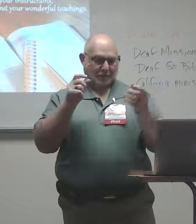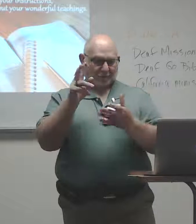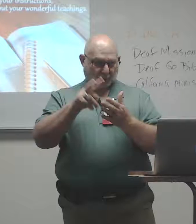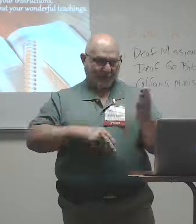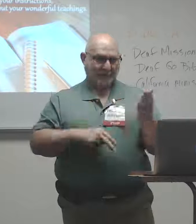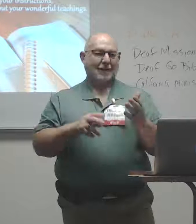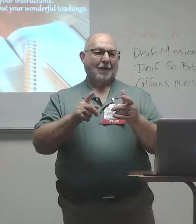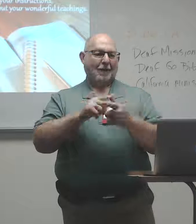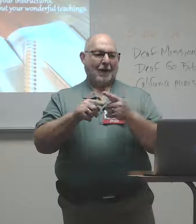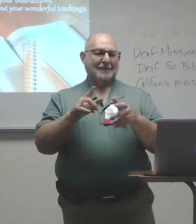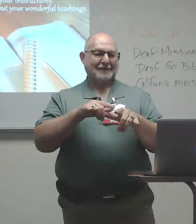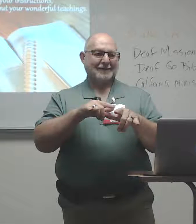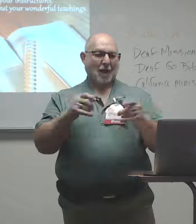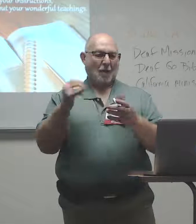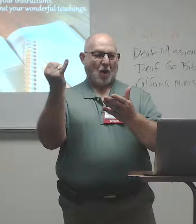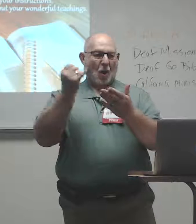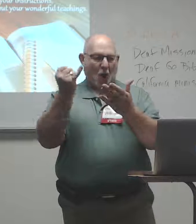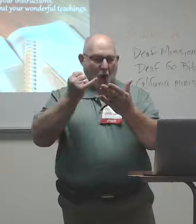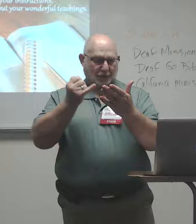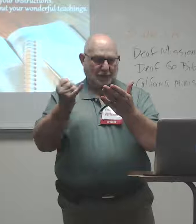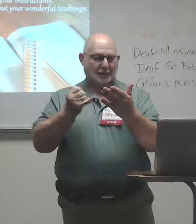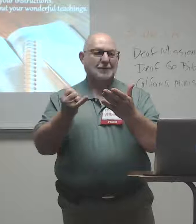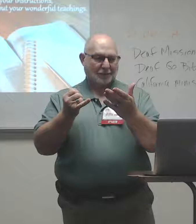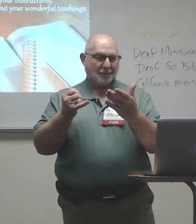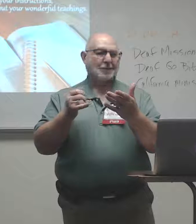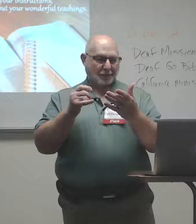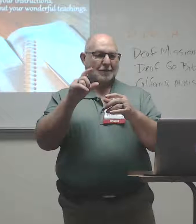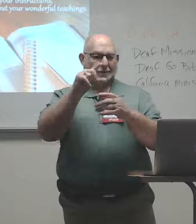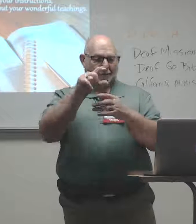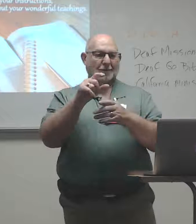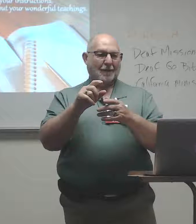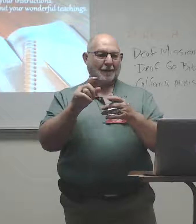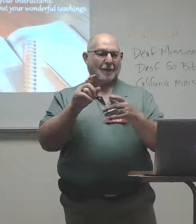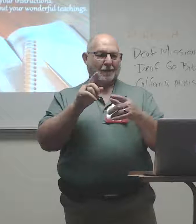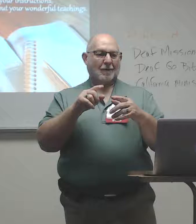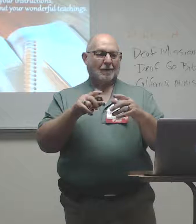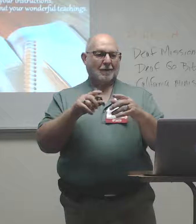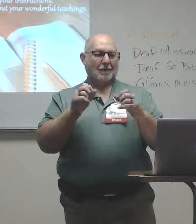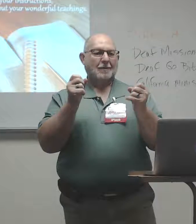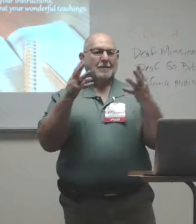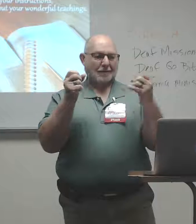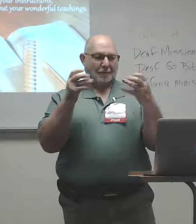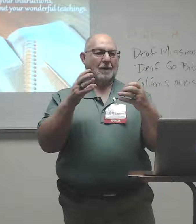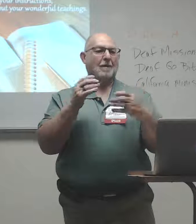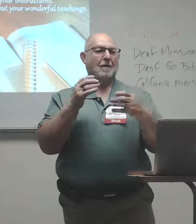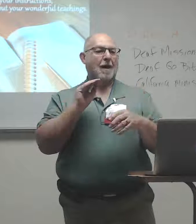worship, different things to be able to have illustration, have arts, have visual aids, and also have somebody